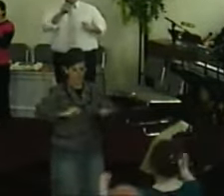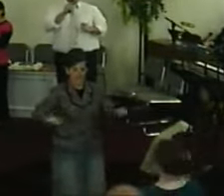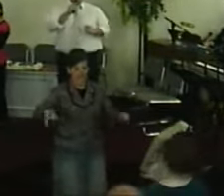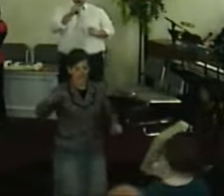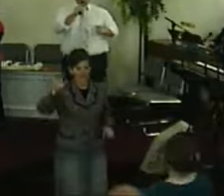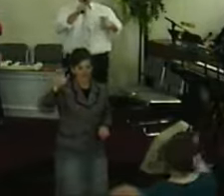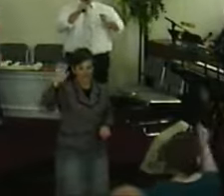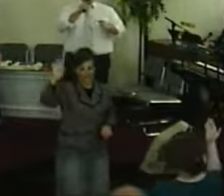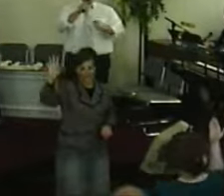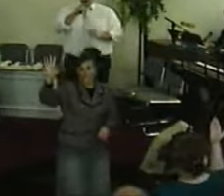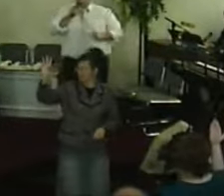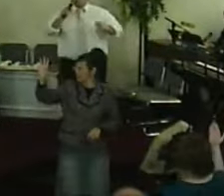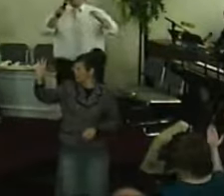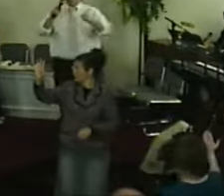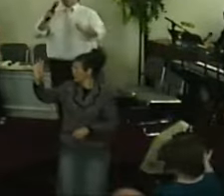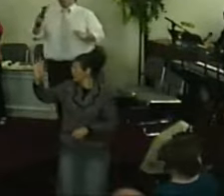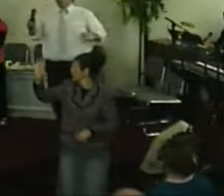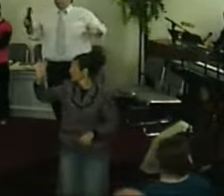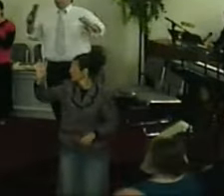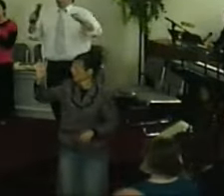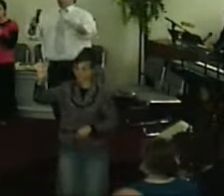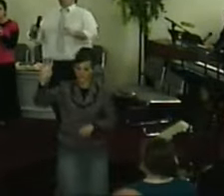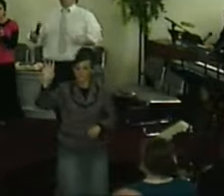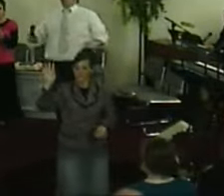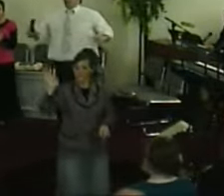None like you.